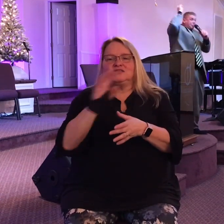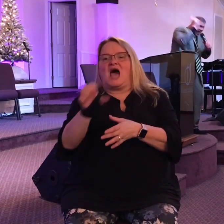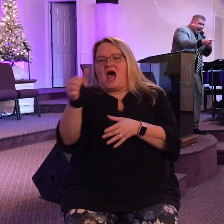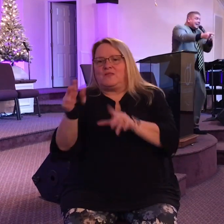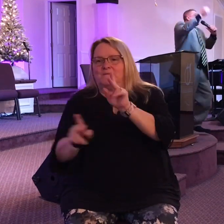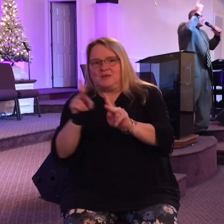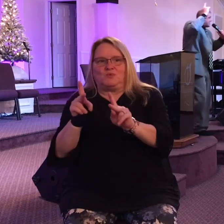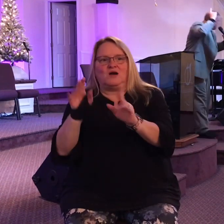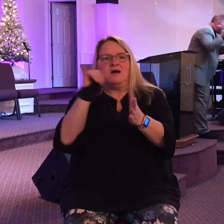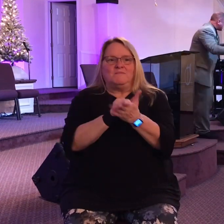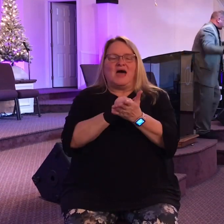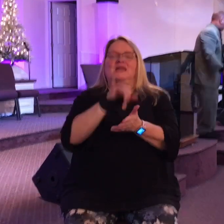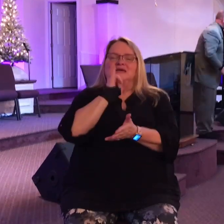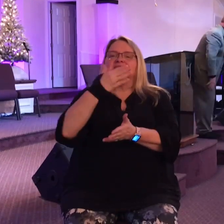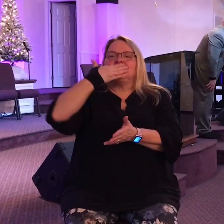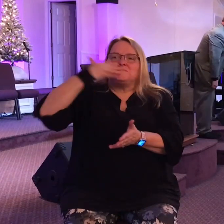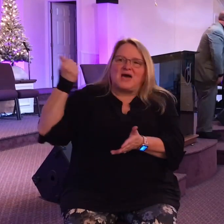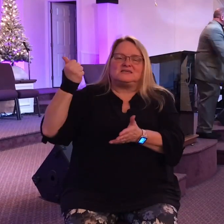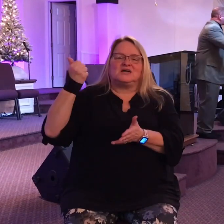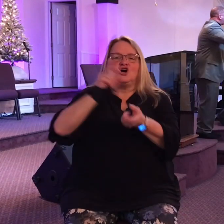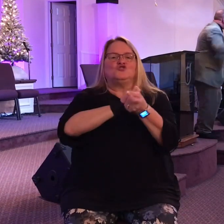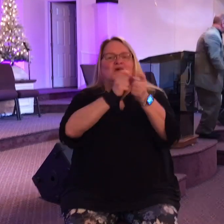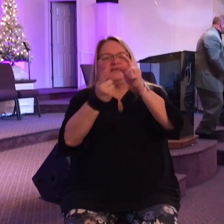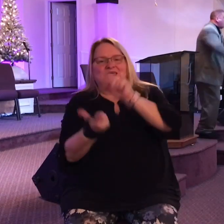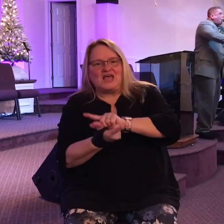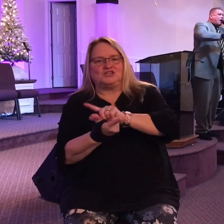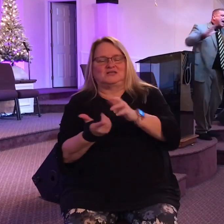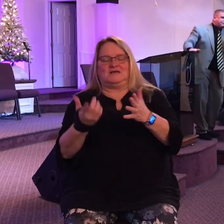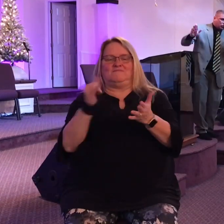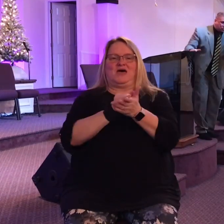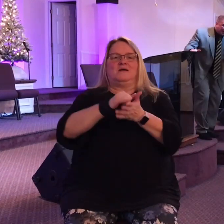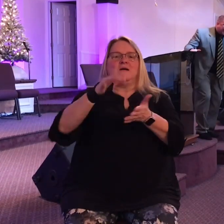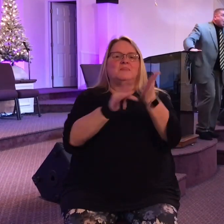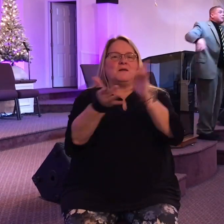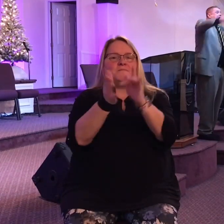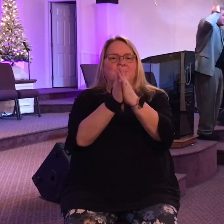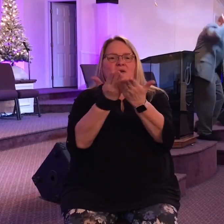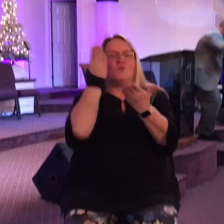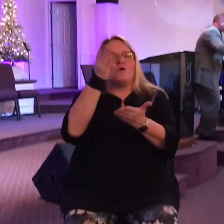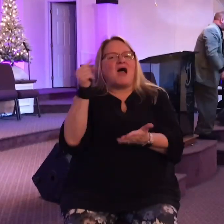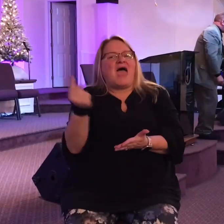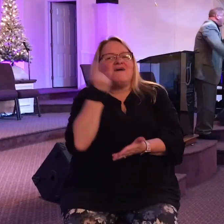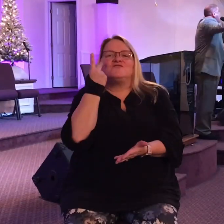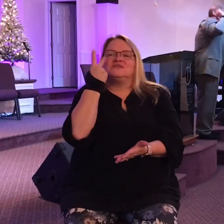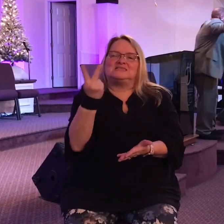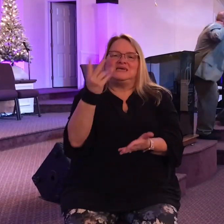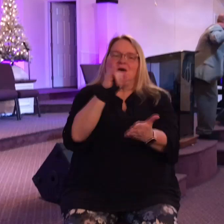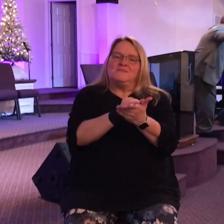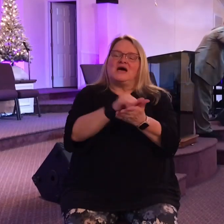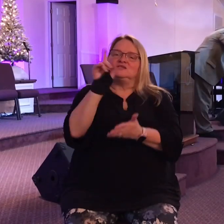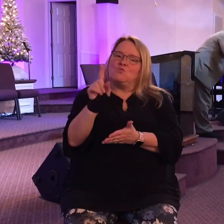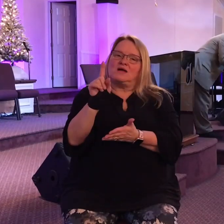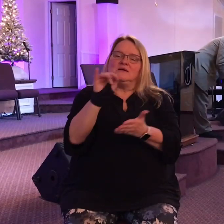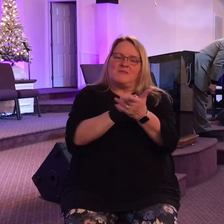people. That is the best translation that the Bible will ever see, because that's the one they